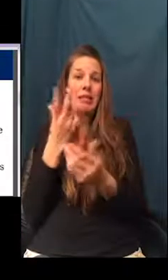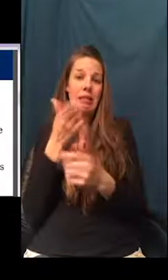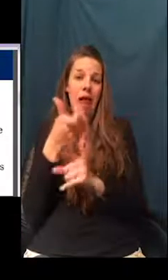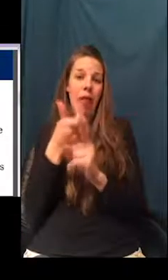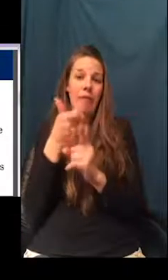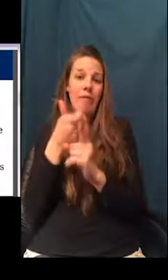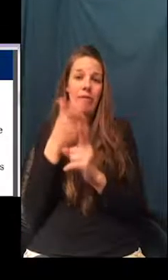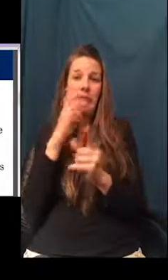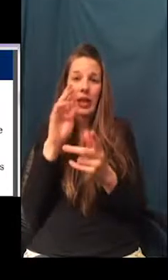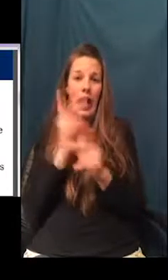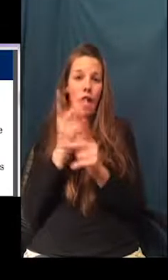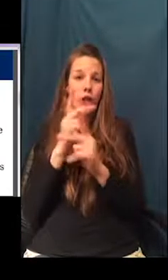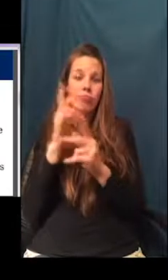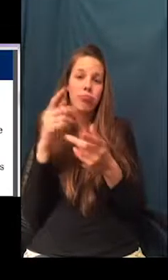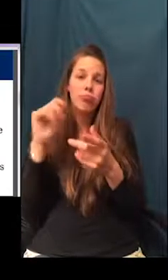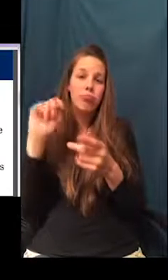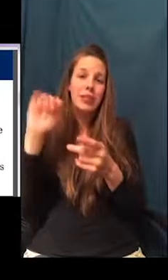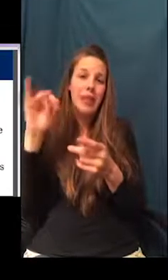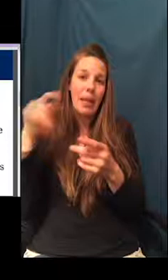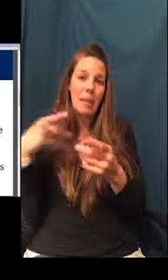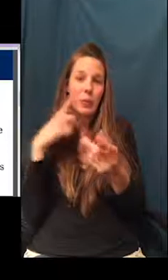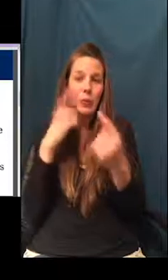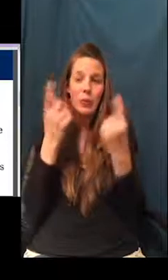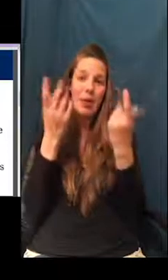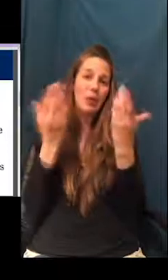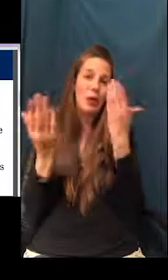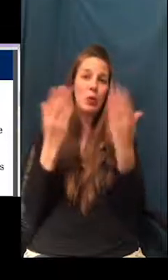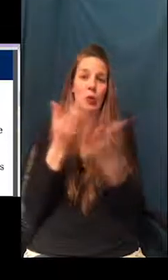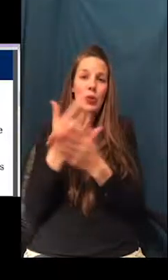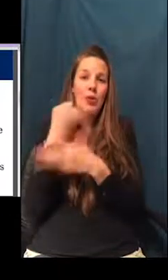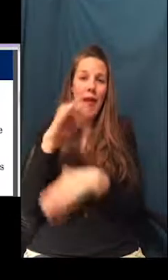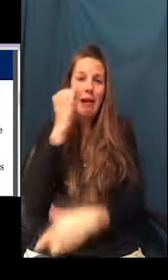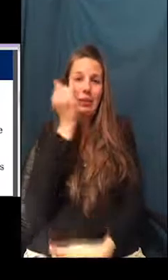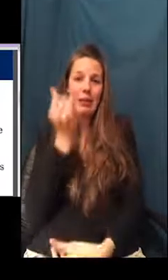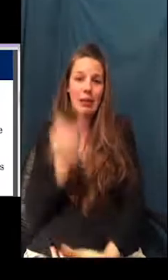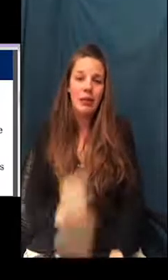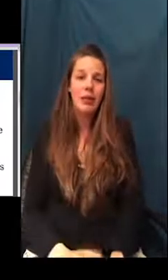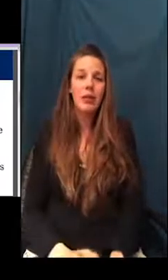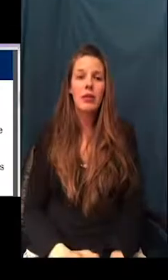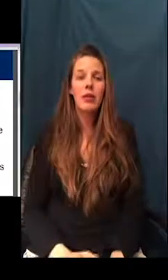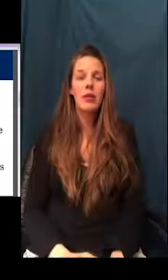self-care tips for people that might be new to this concept?